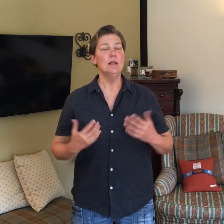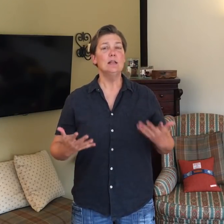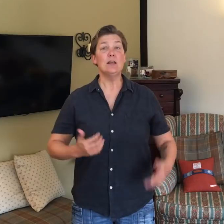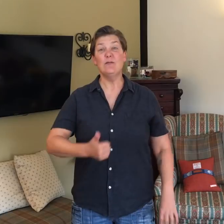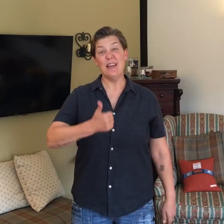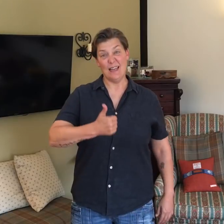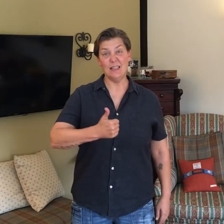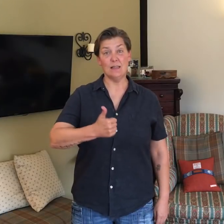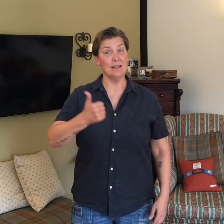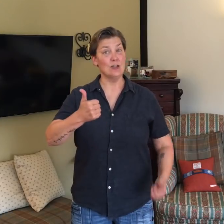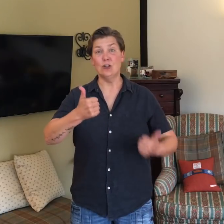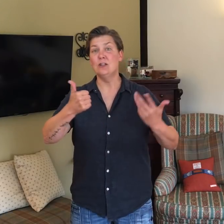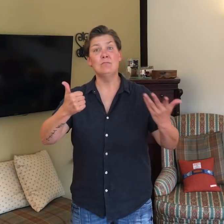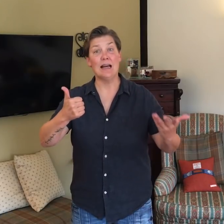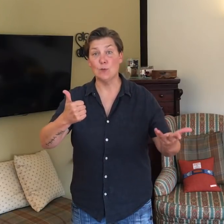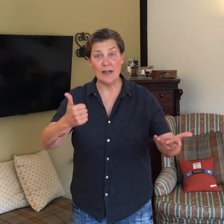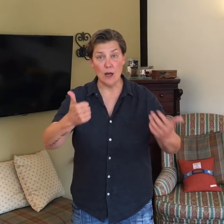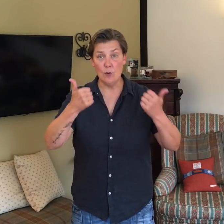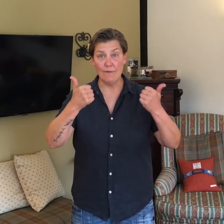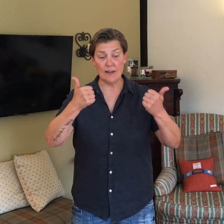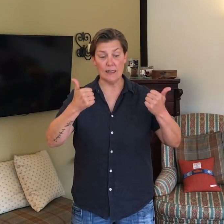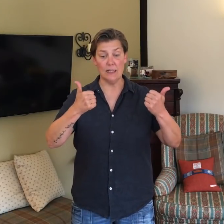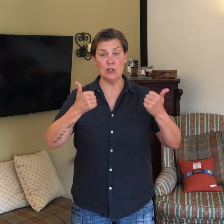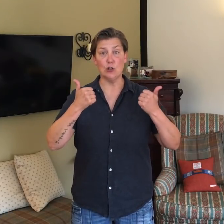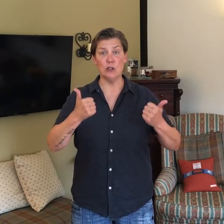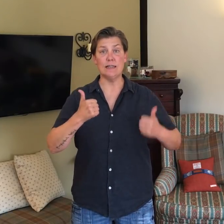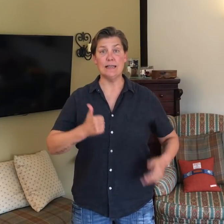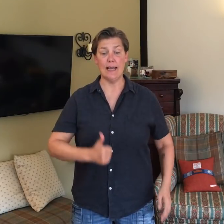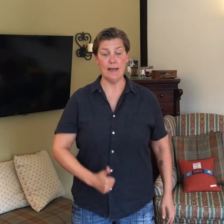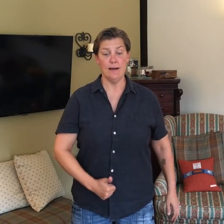So this is good. As we know, everything that is good is here.